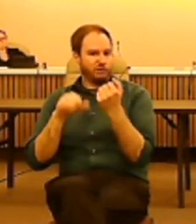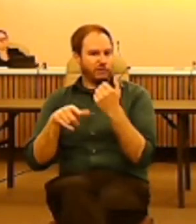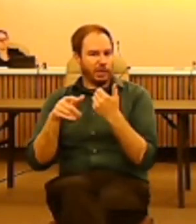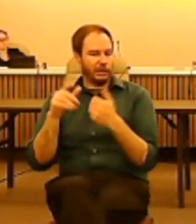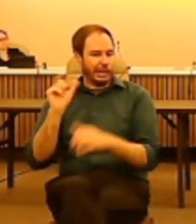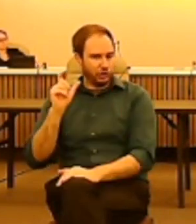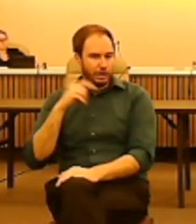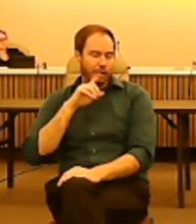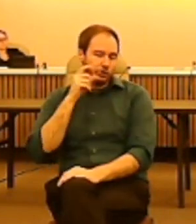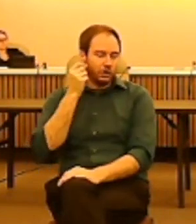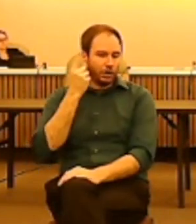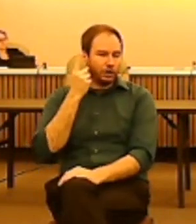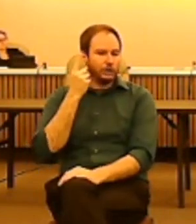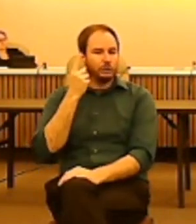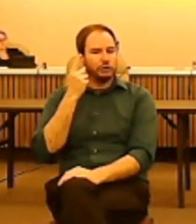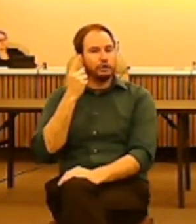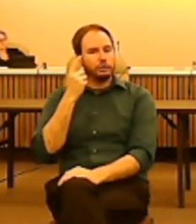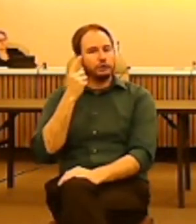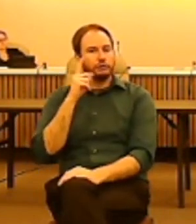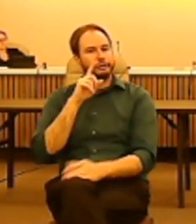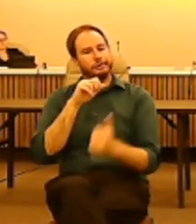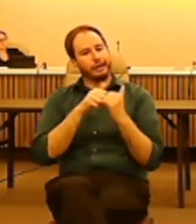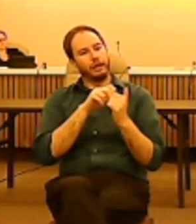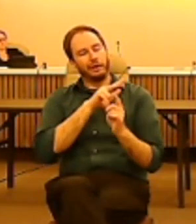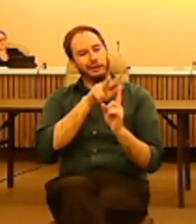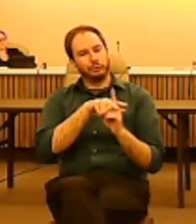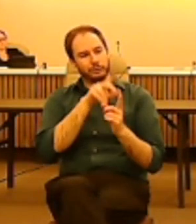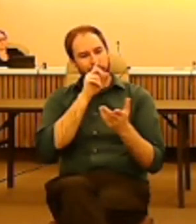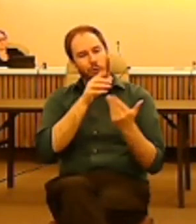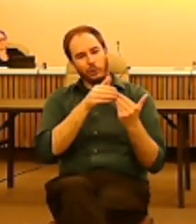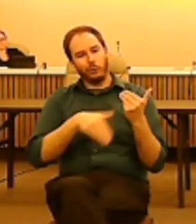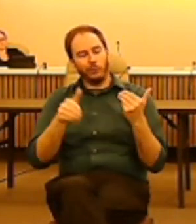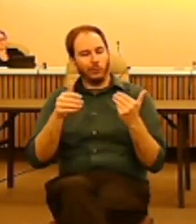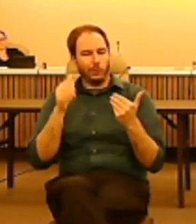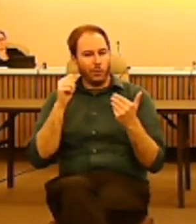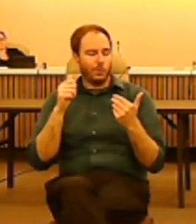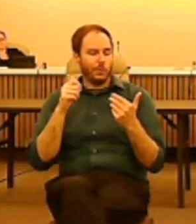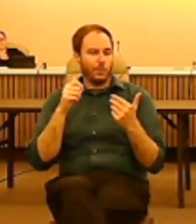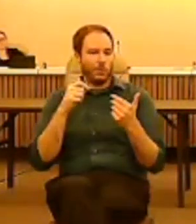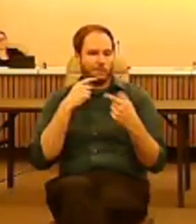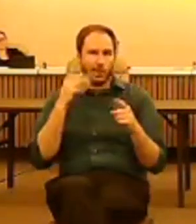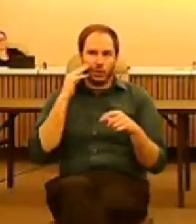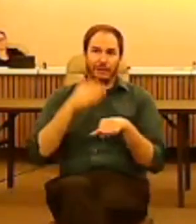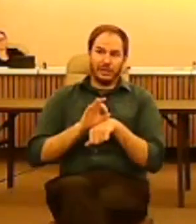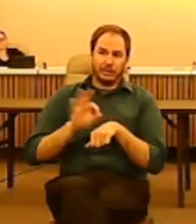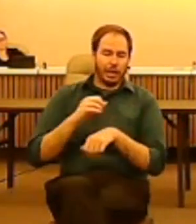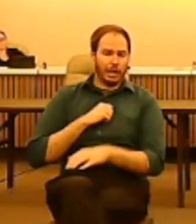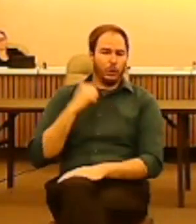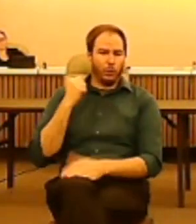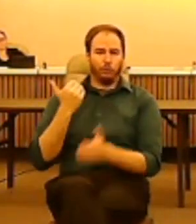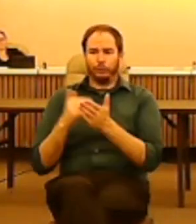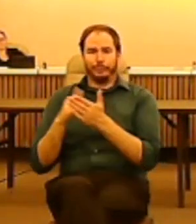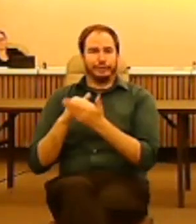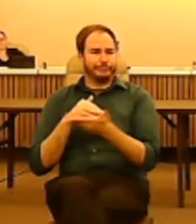certainly understand delaying the implementation for a while. And it's after 9 o'clock, so I'm not going to repeat all